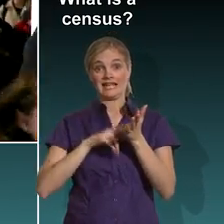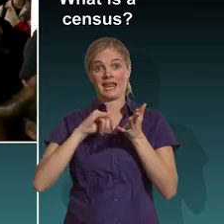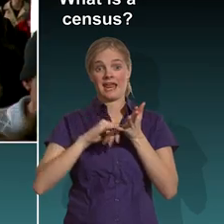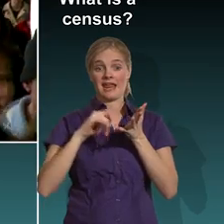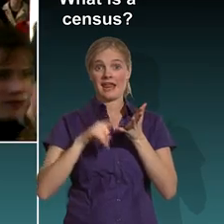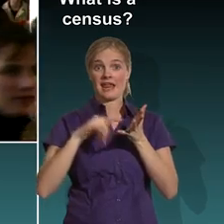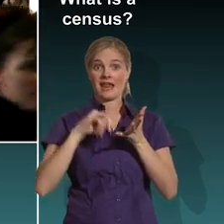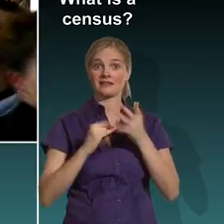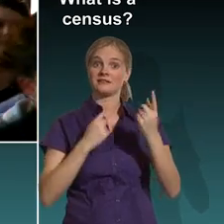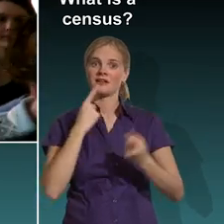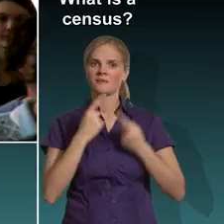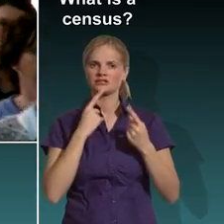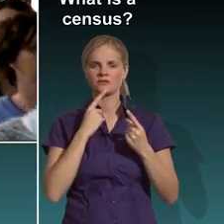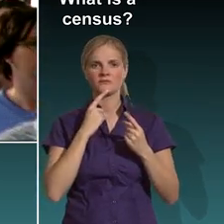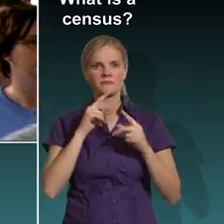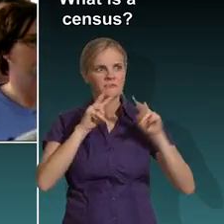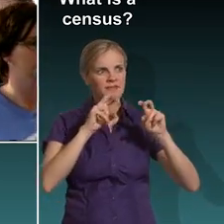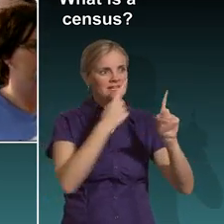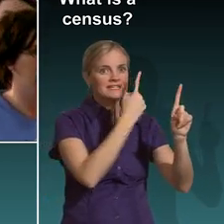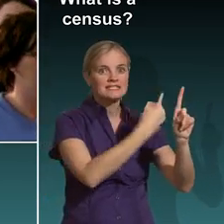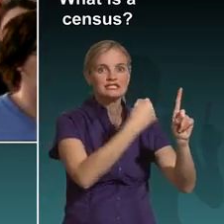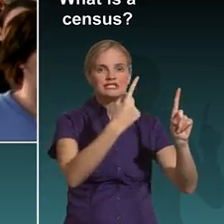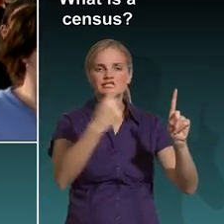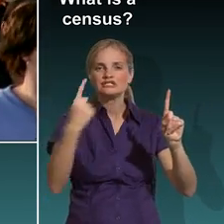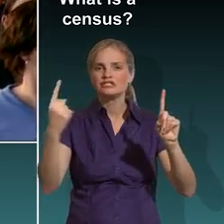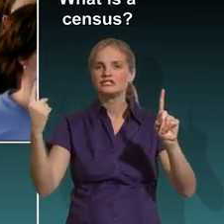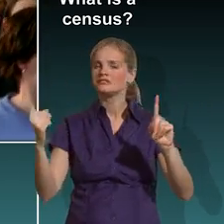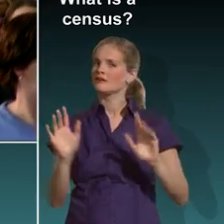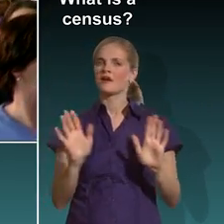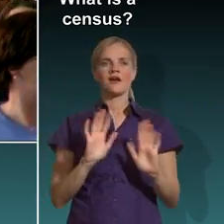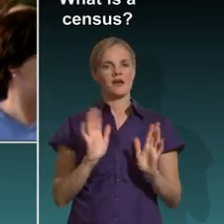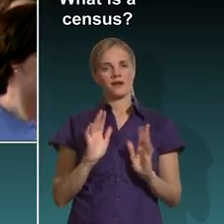The census isn't done to collect information about individuals.